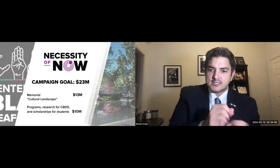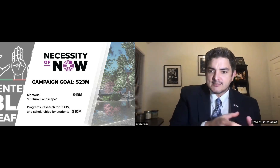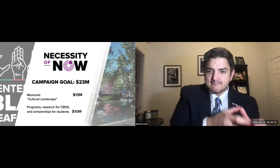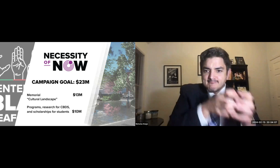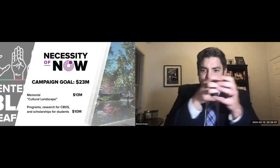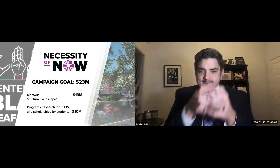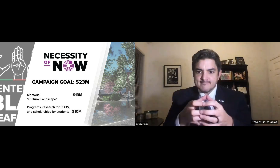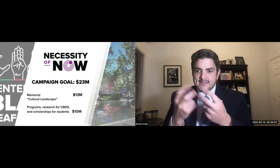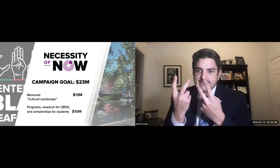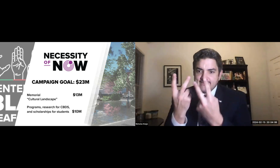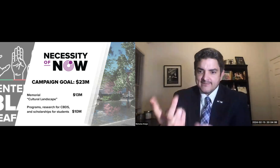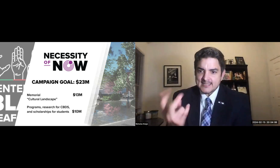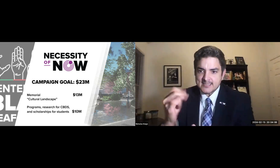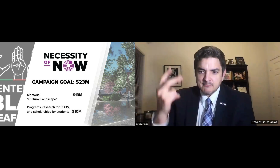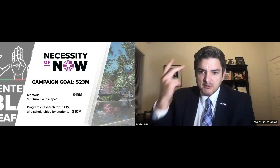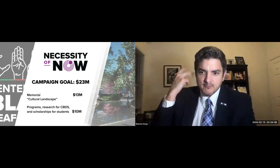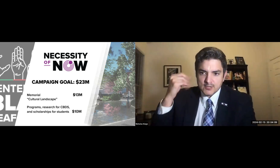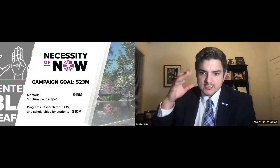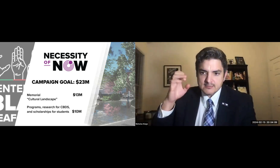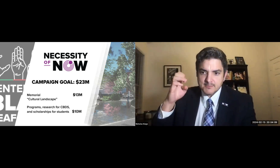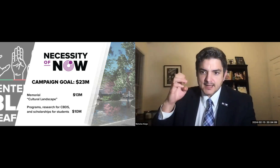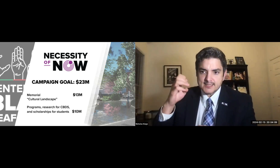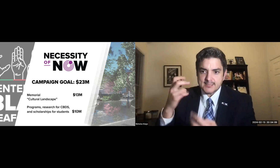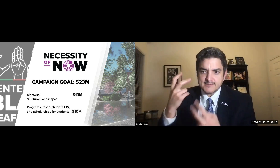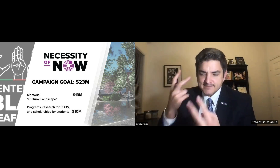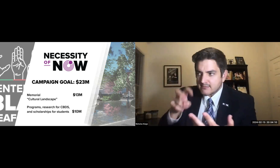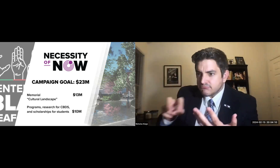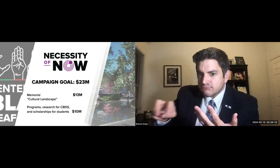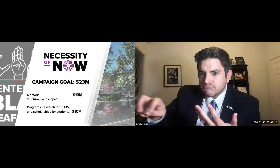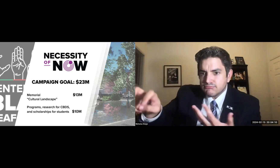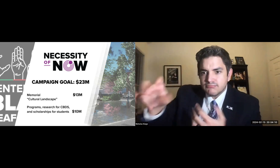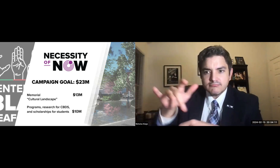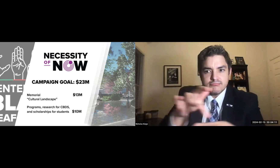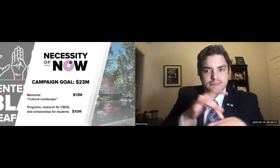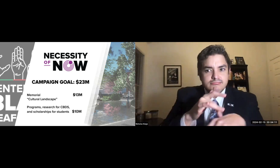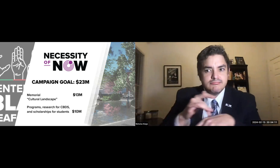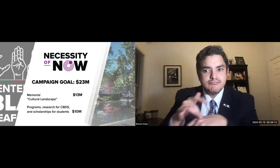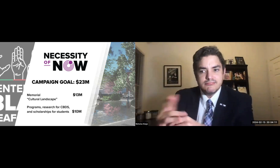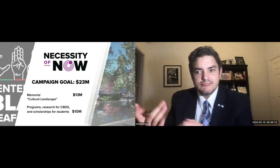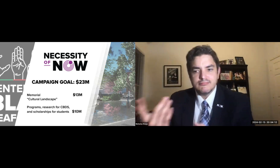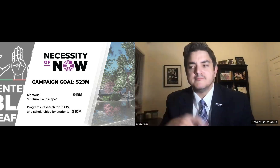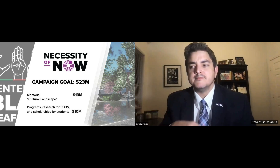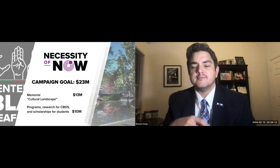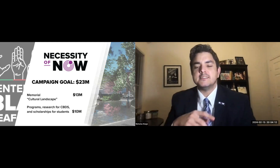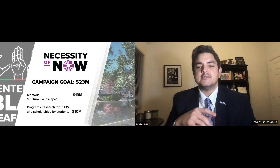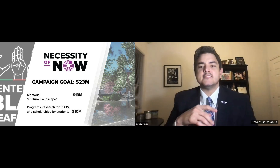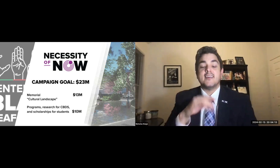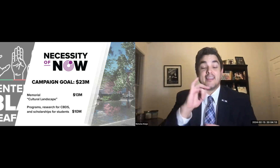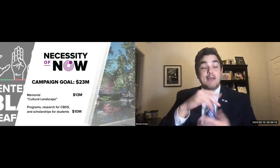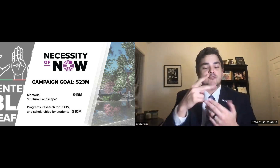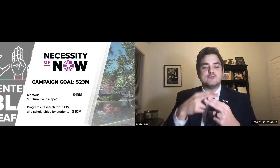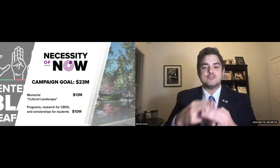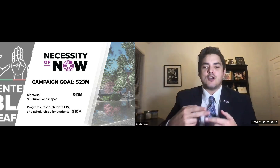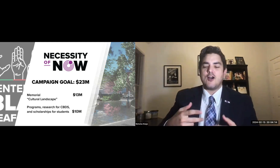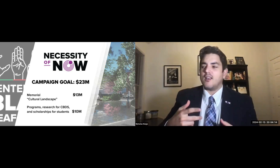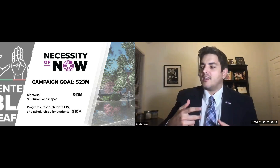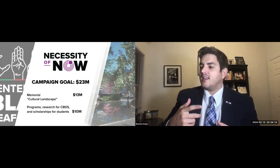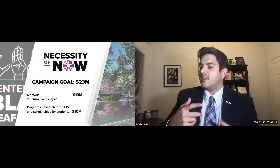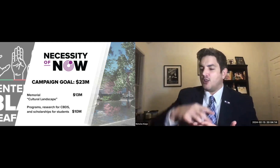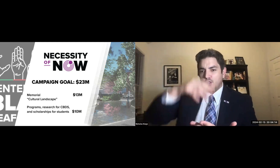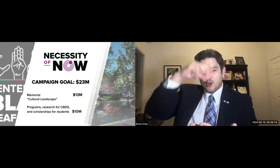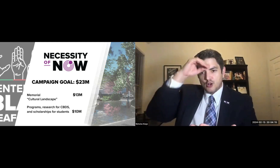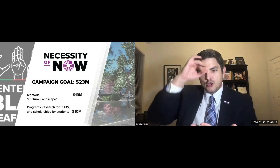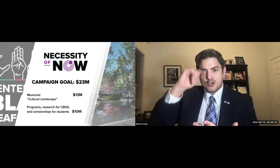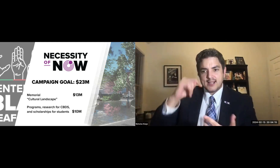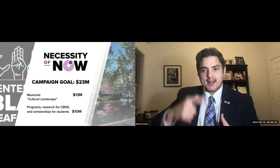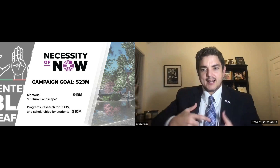story as well. Those hearing children can actually come and visit this memorial site, get a chance to really